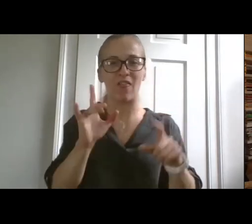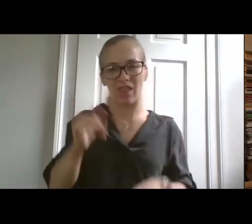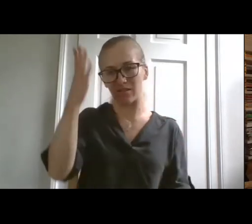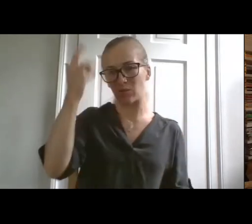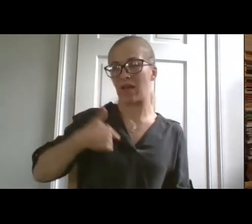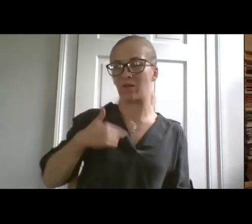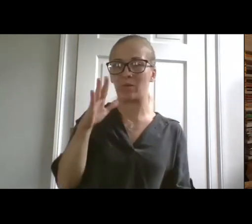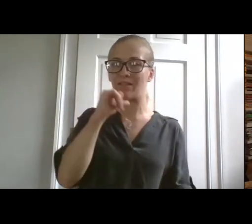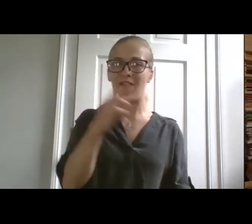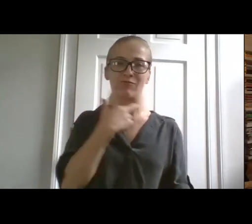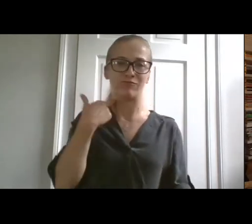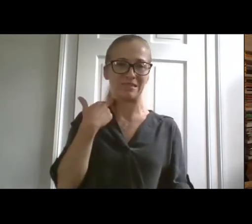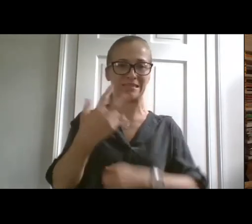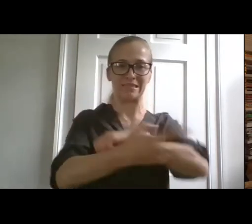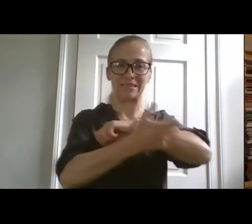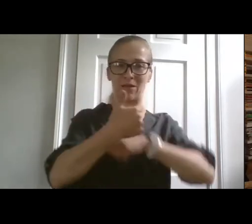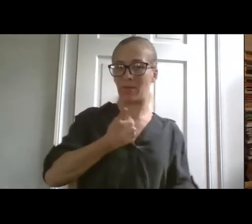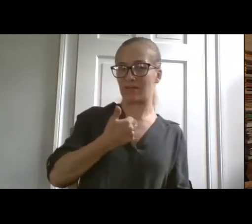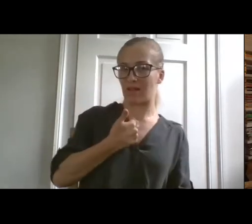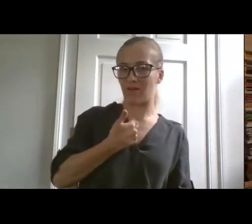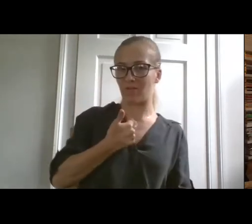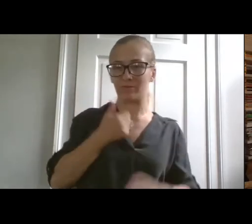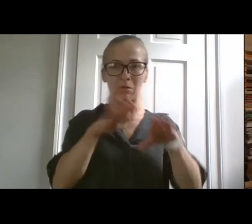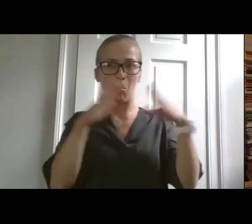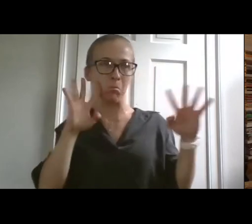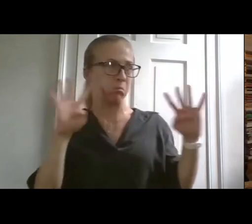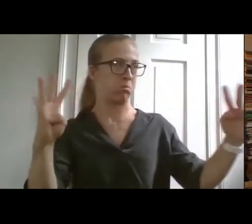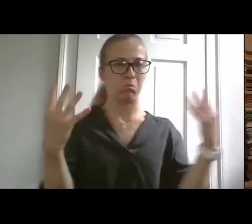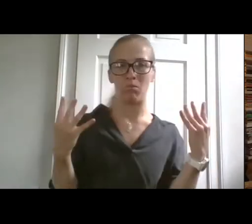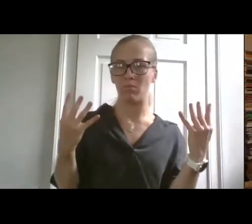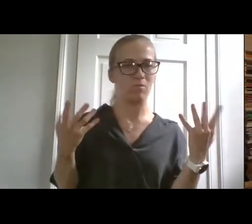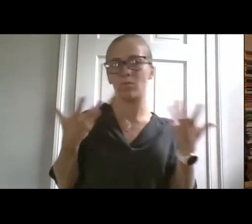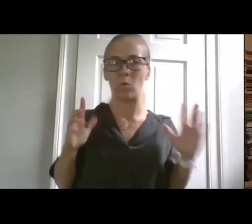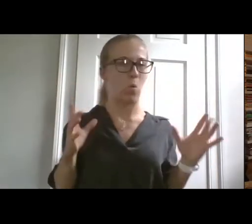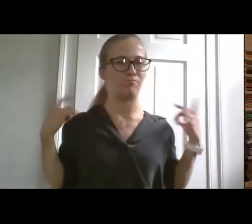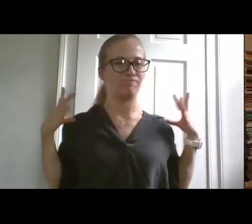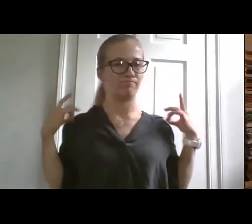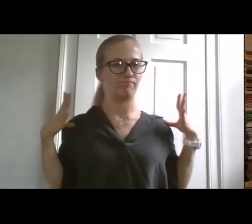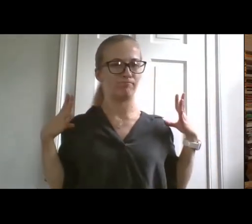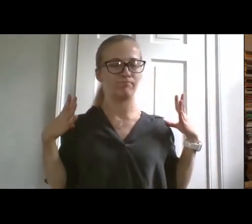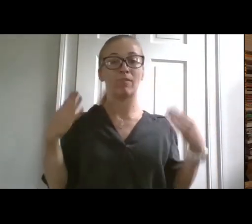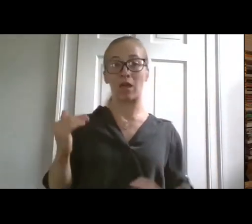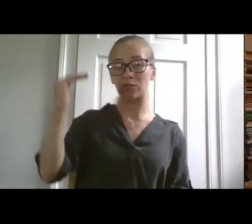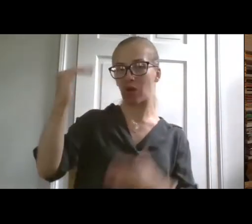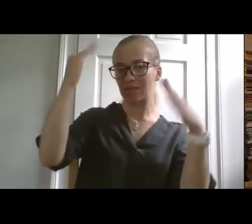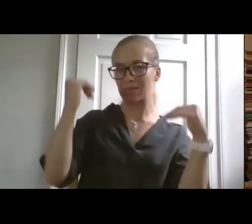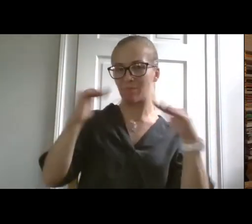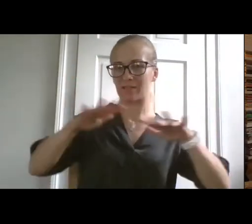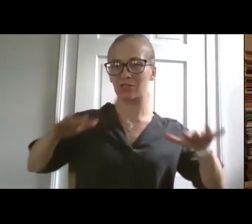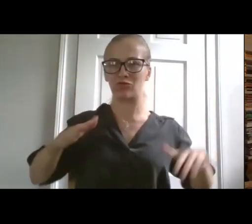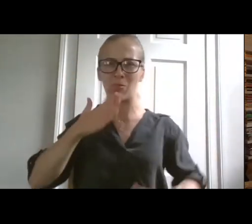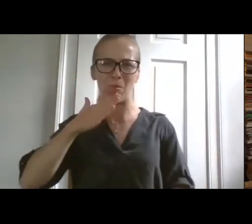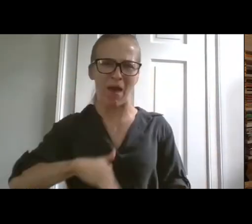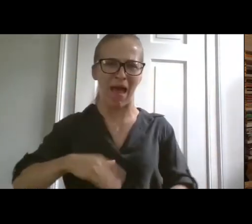won't risk stealing it myself in plain sight around adults. Adults expect children to be